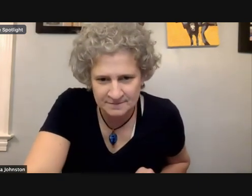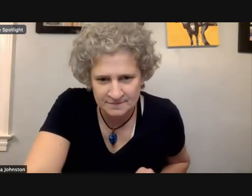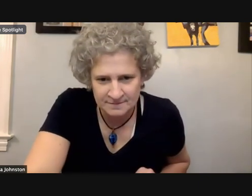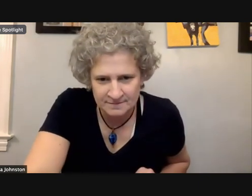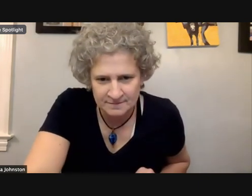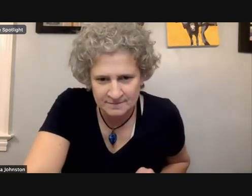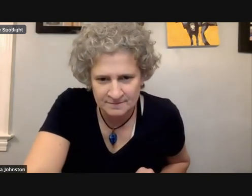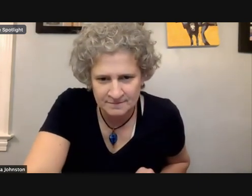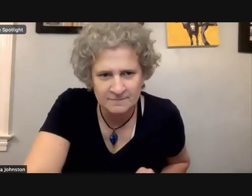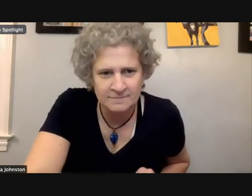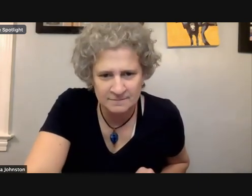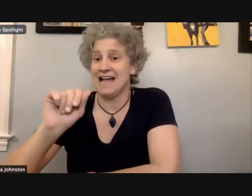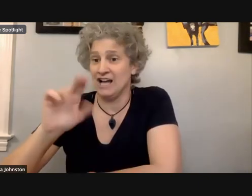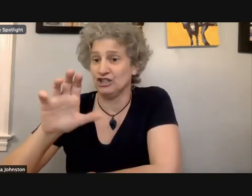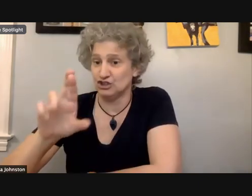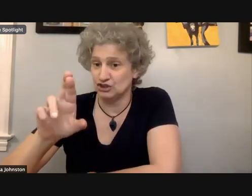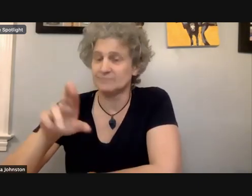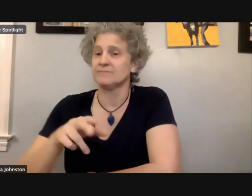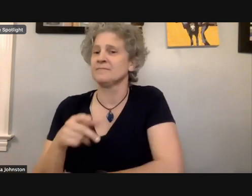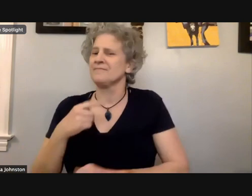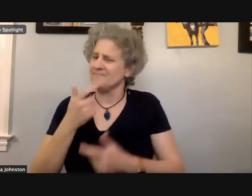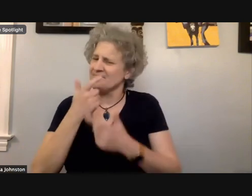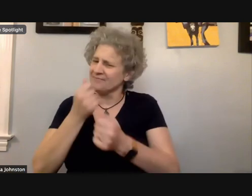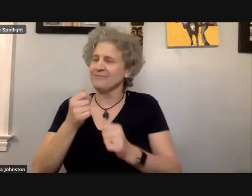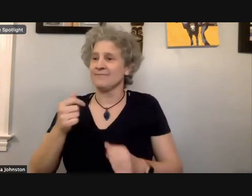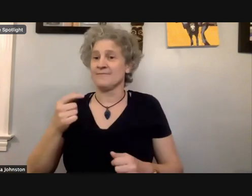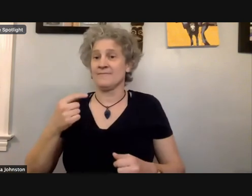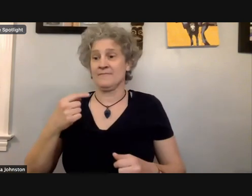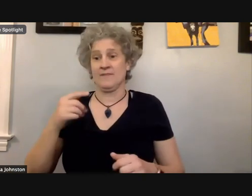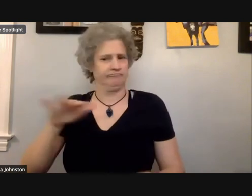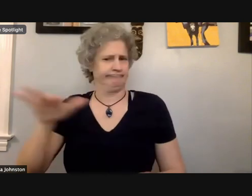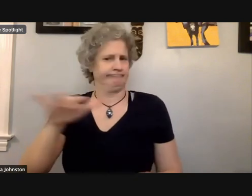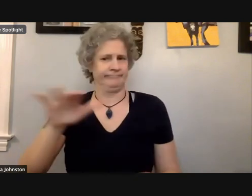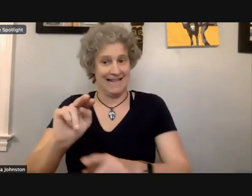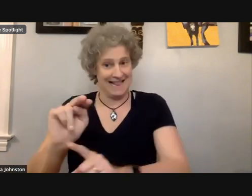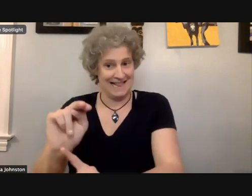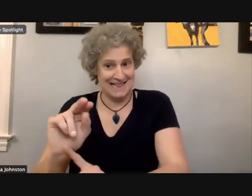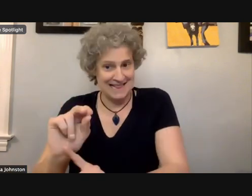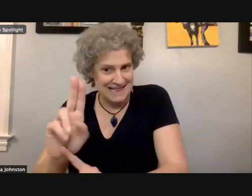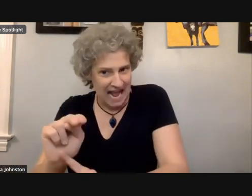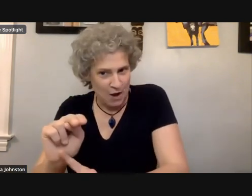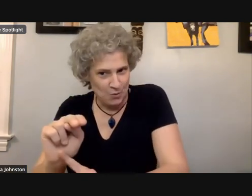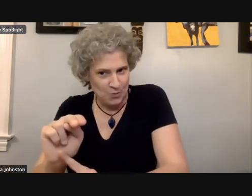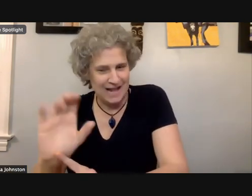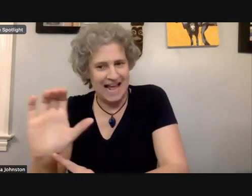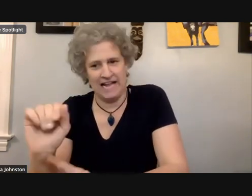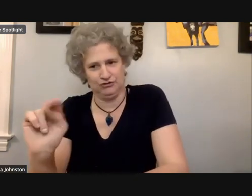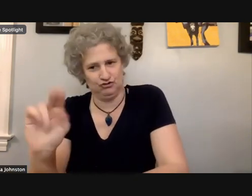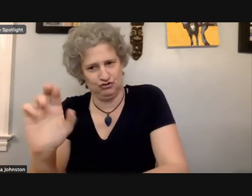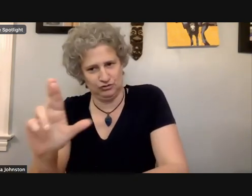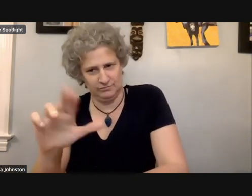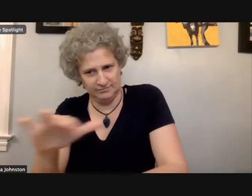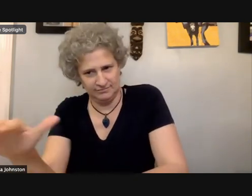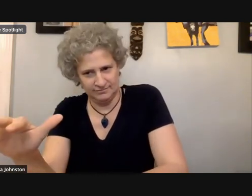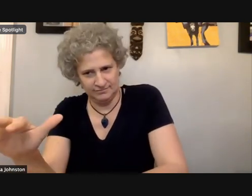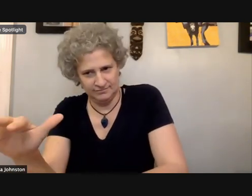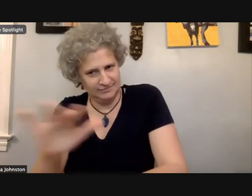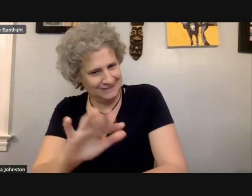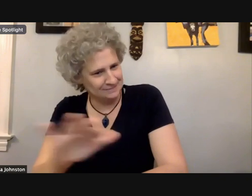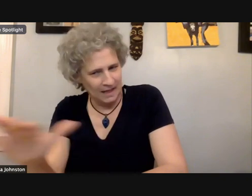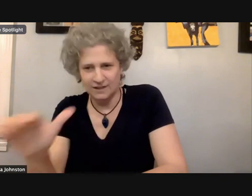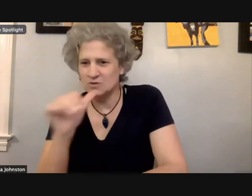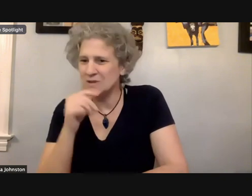dentist. Okay, sign for cancer. So this is interesting. Typically, the noun, we